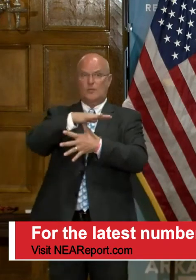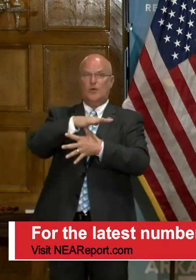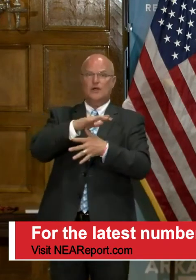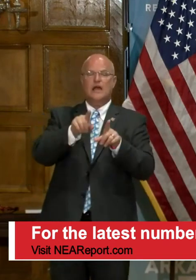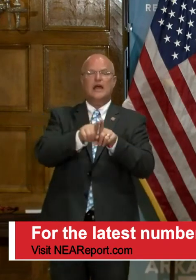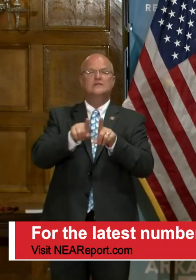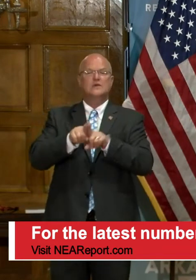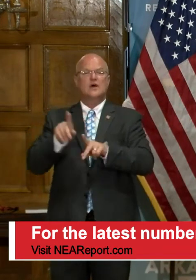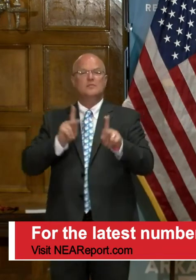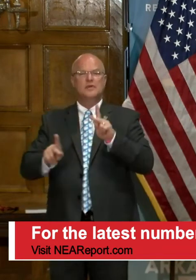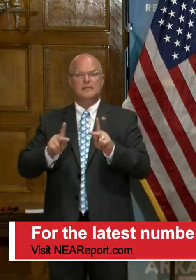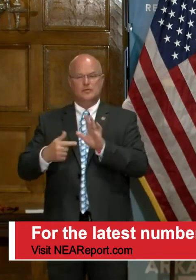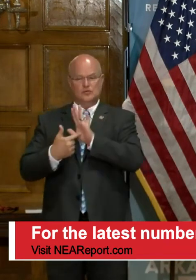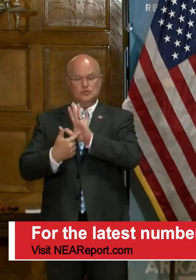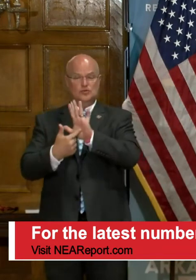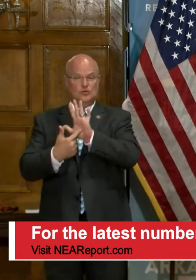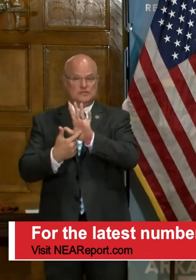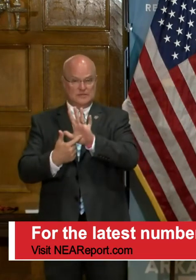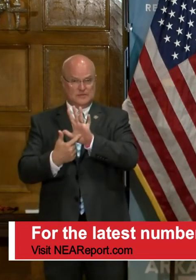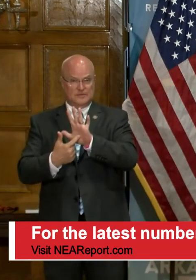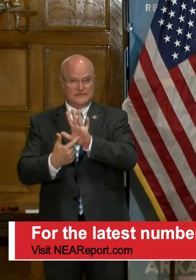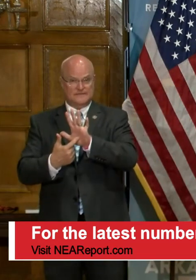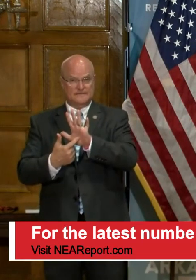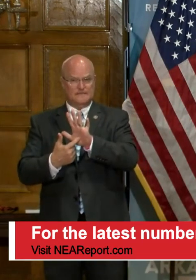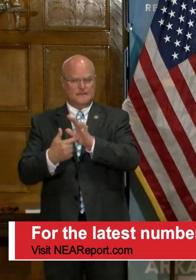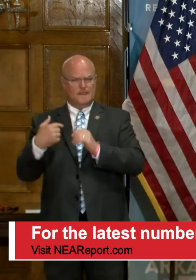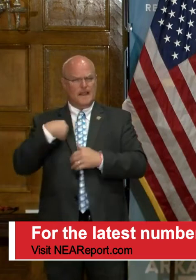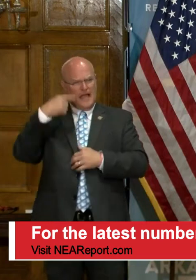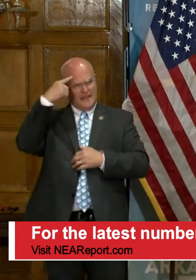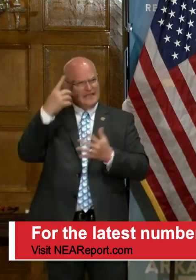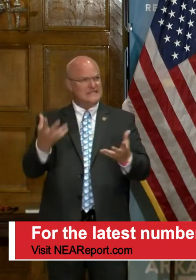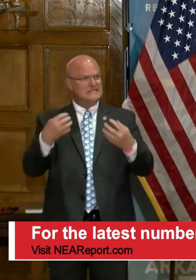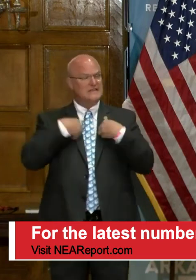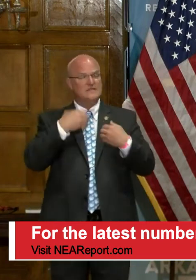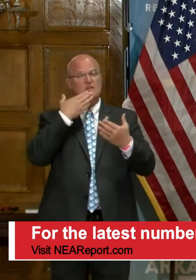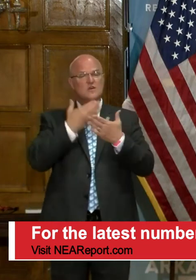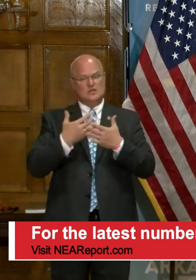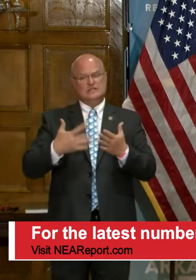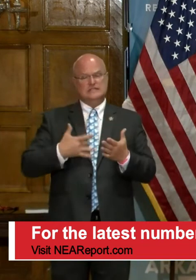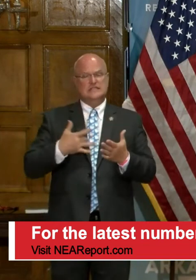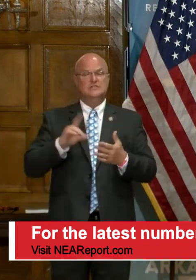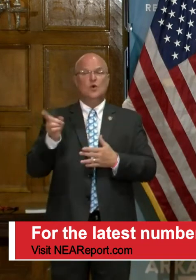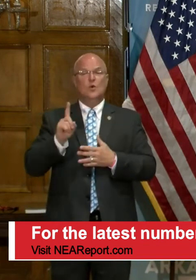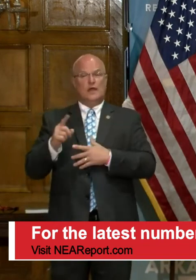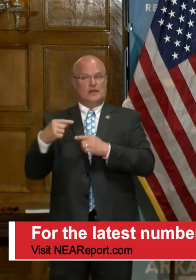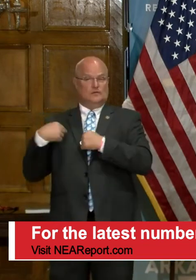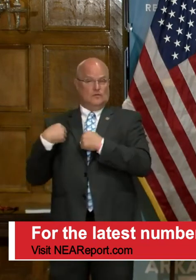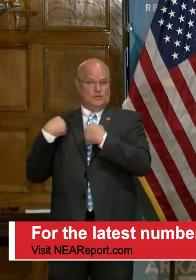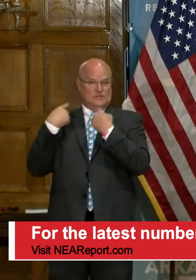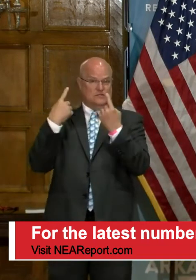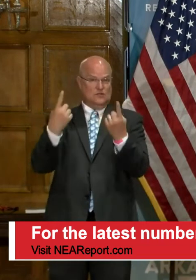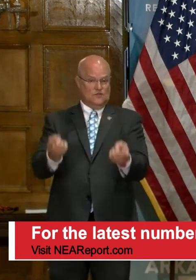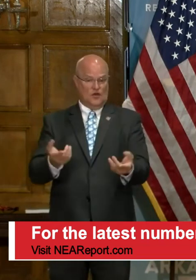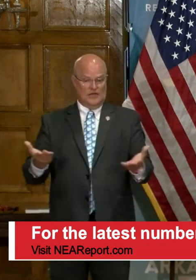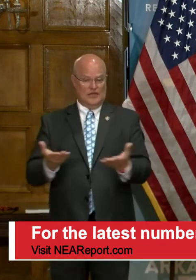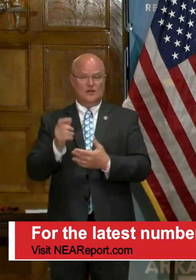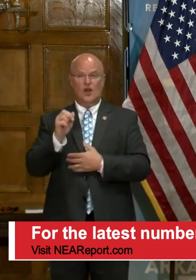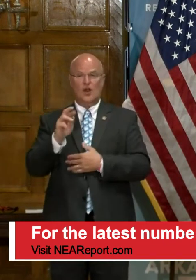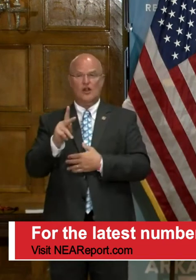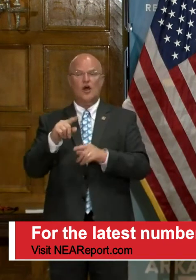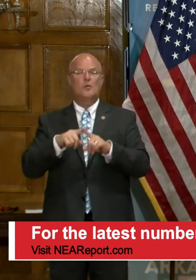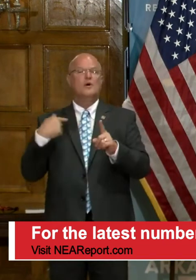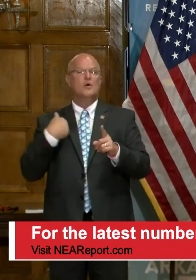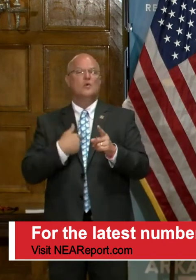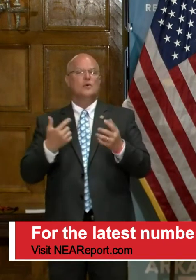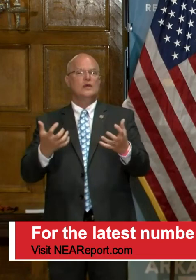as well as those that are symptomatic. I think it's given us a good sense as to where we've been in Arkansas, but we